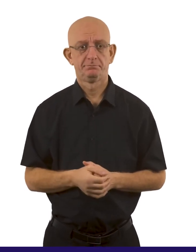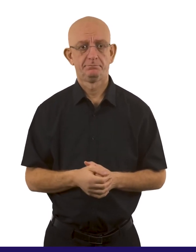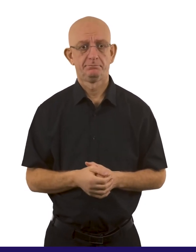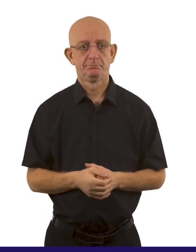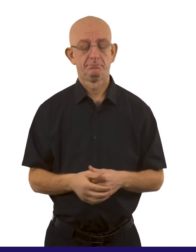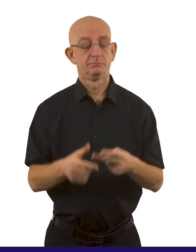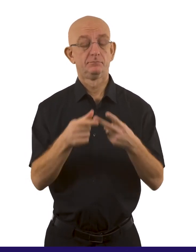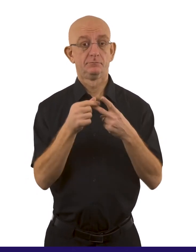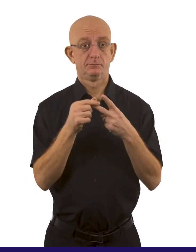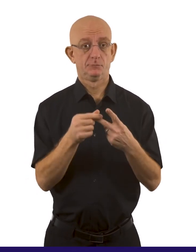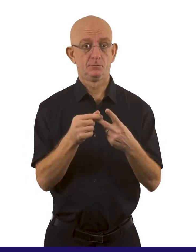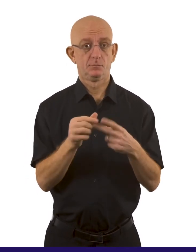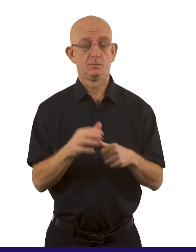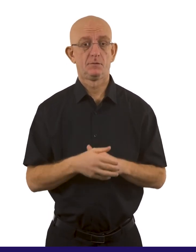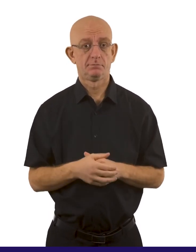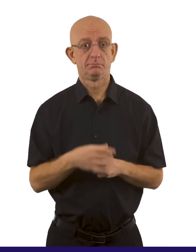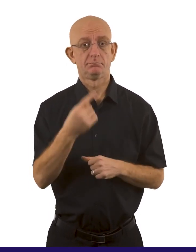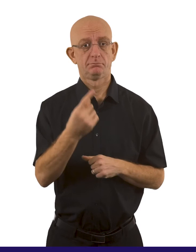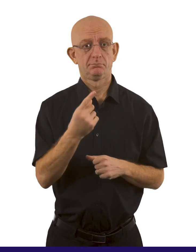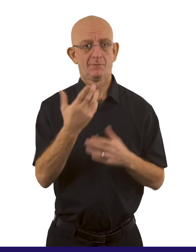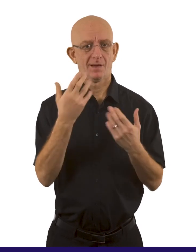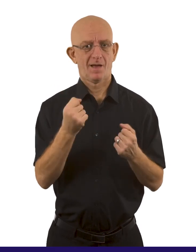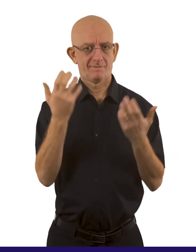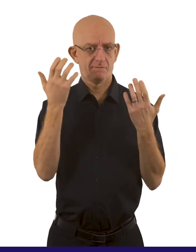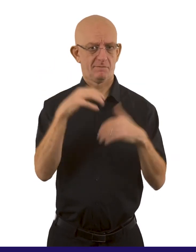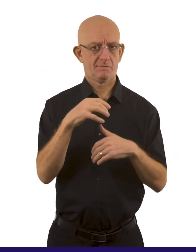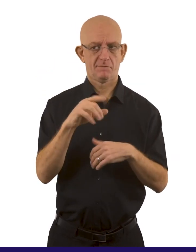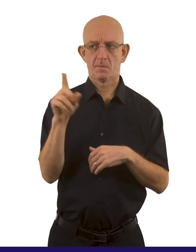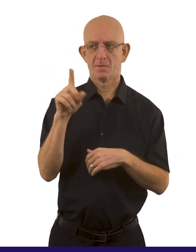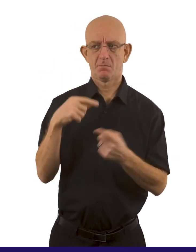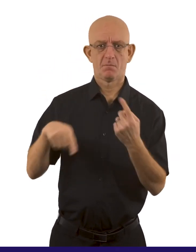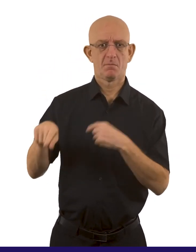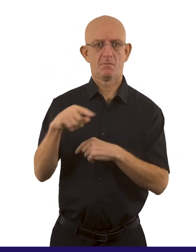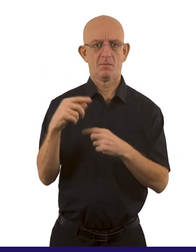Have concerns about other people's views of you ever stopped you from relaxing?